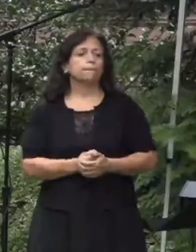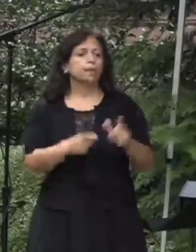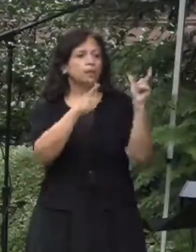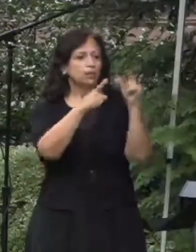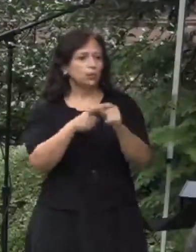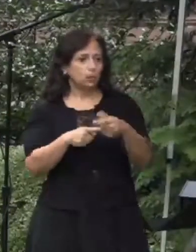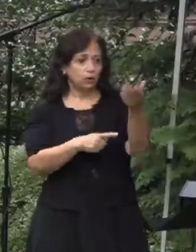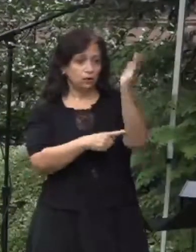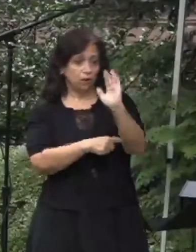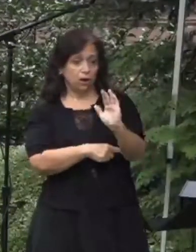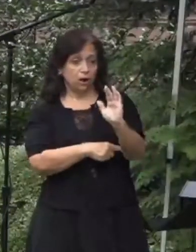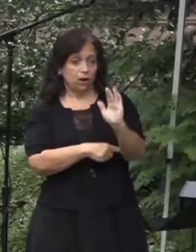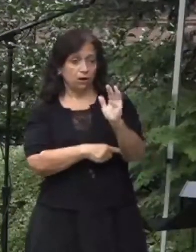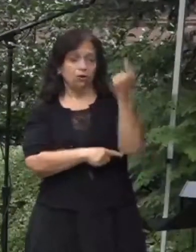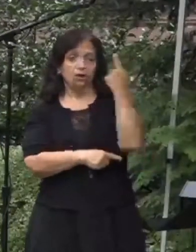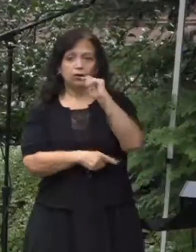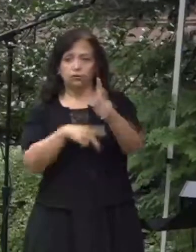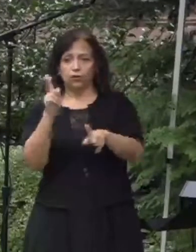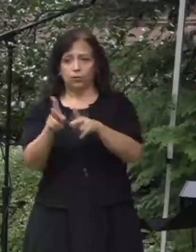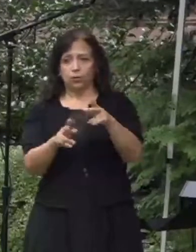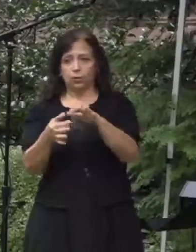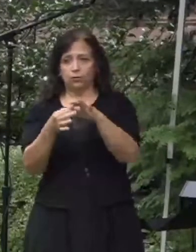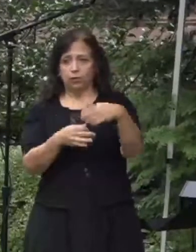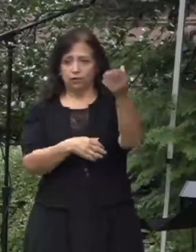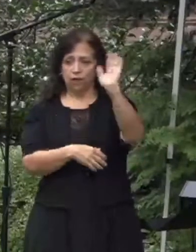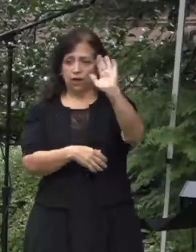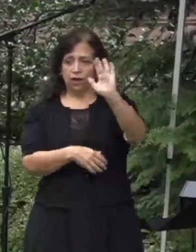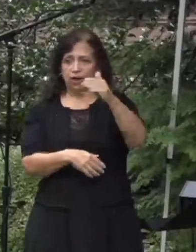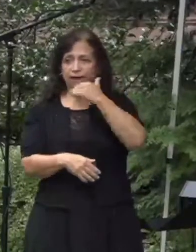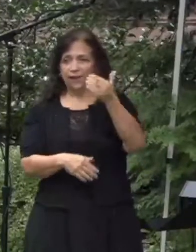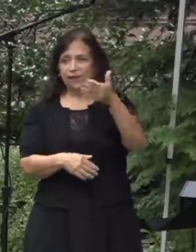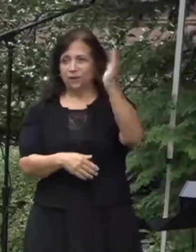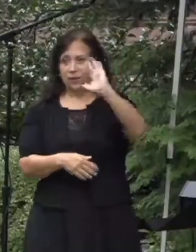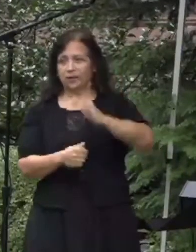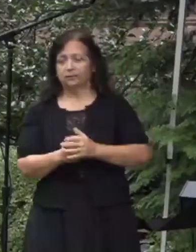word of God for the people of God. Thanks be to God.